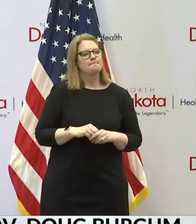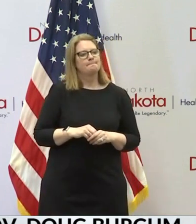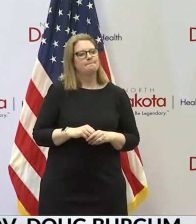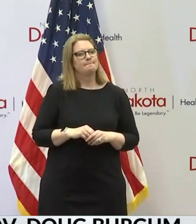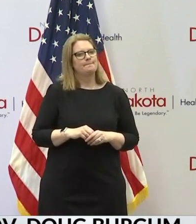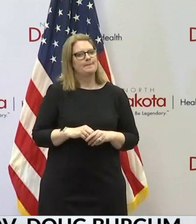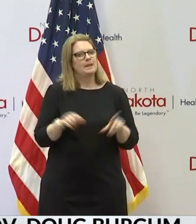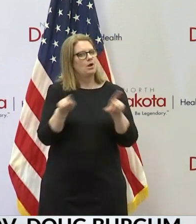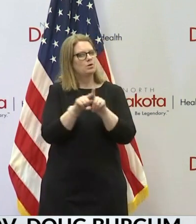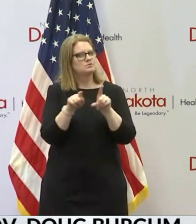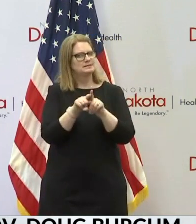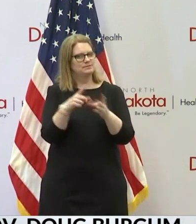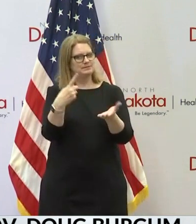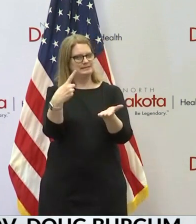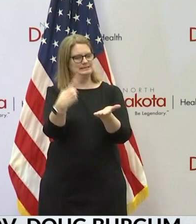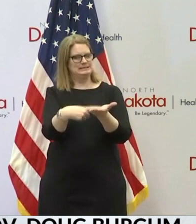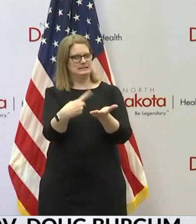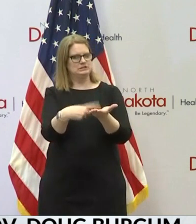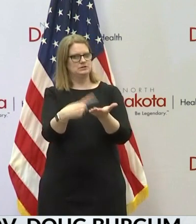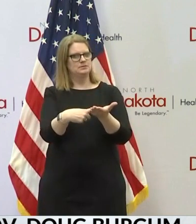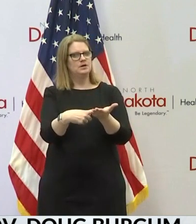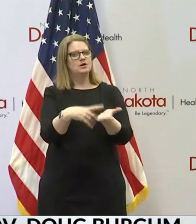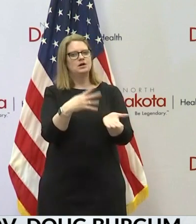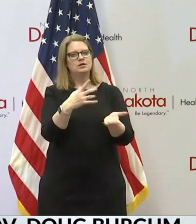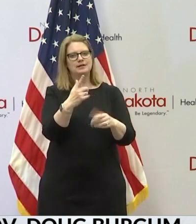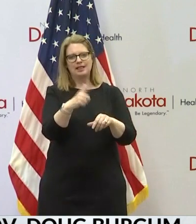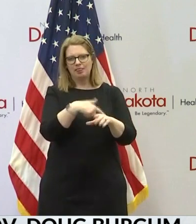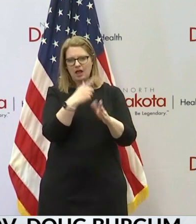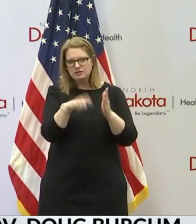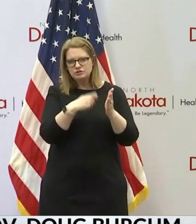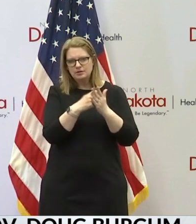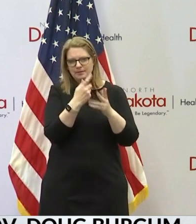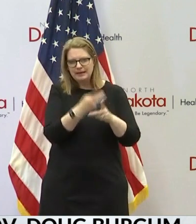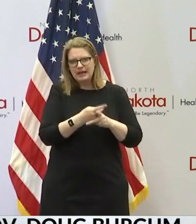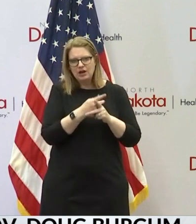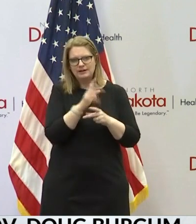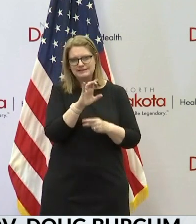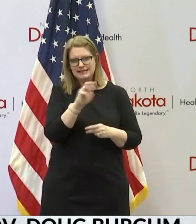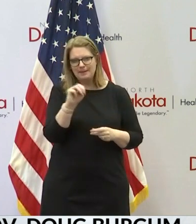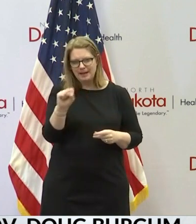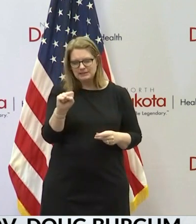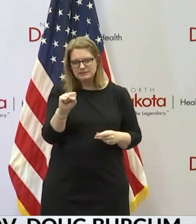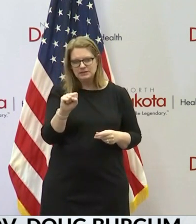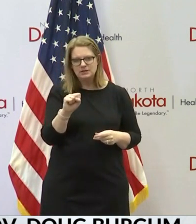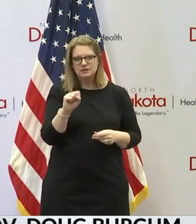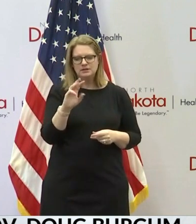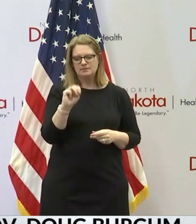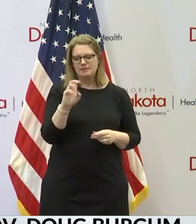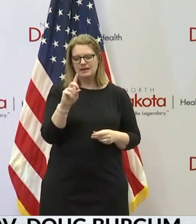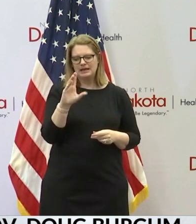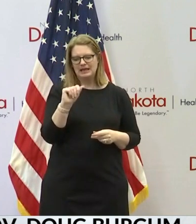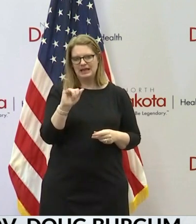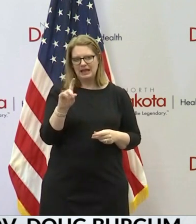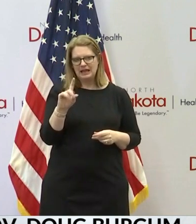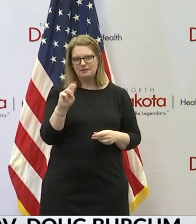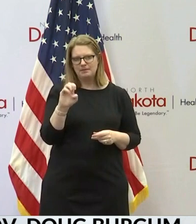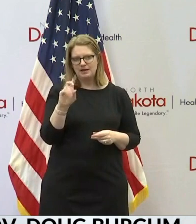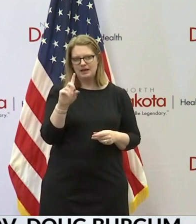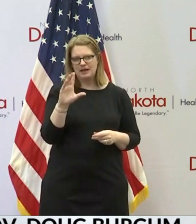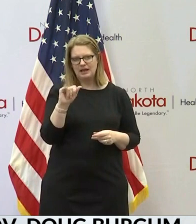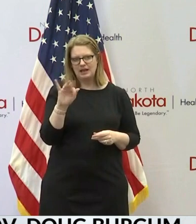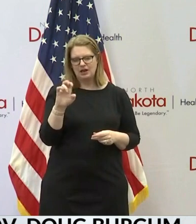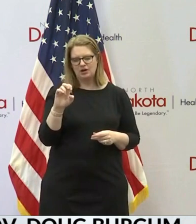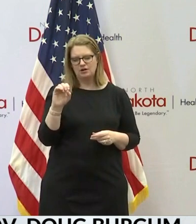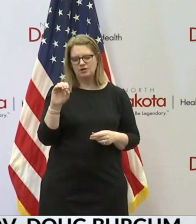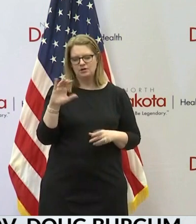had some discussions about long-term care and CMS which is the Medicaid, Medicare group led by Seema